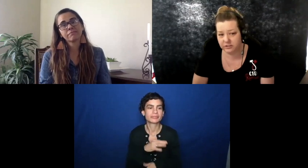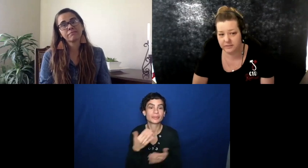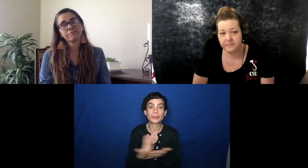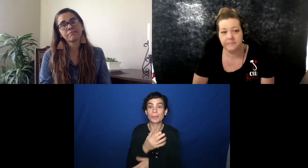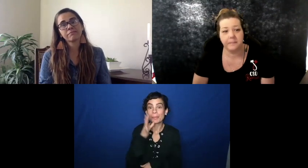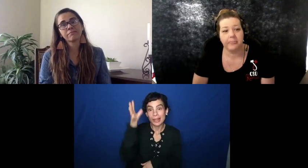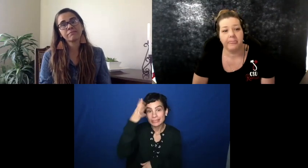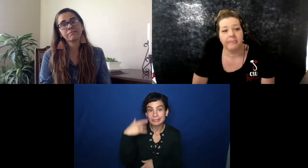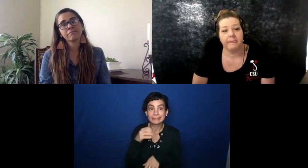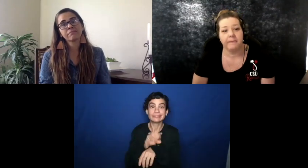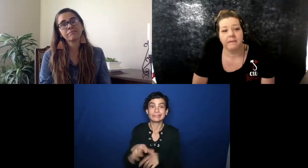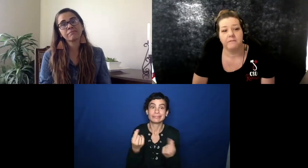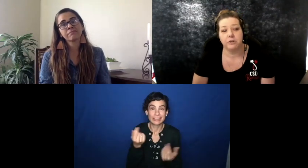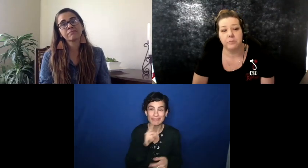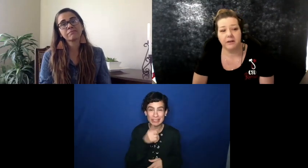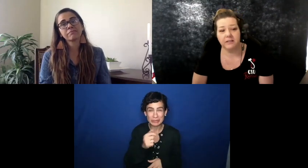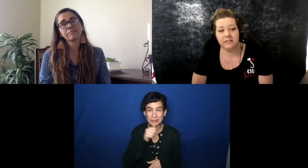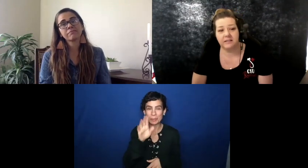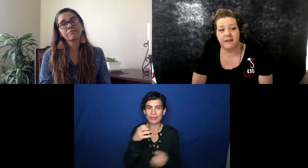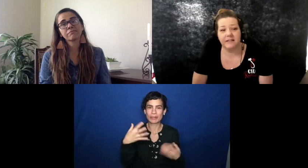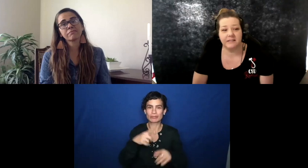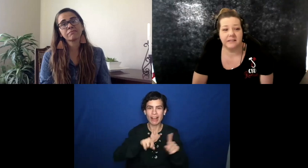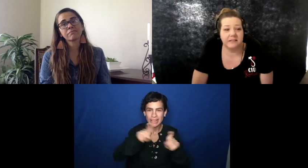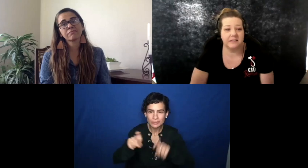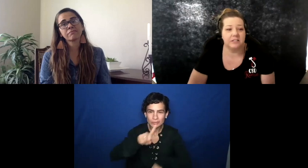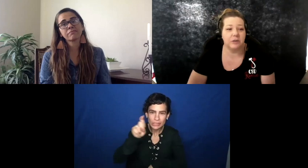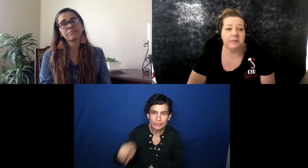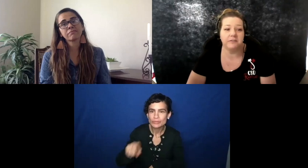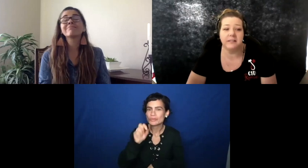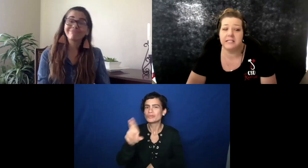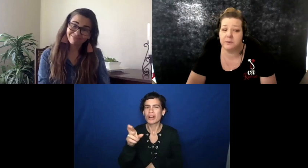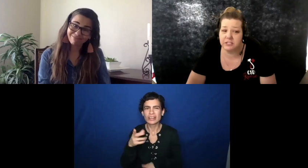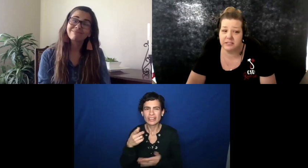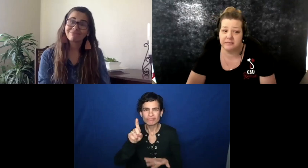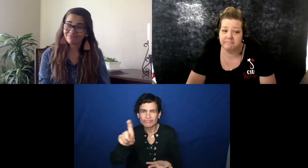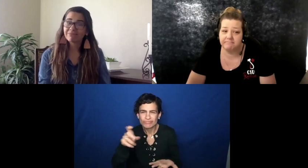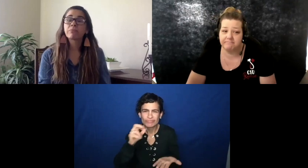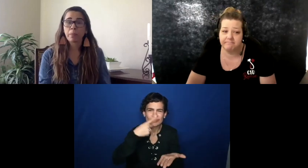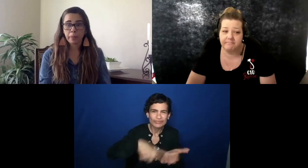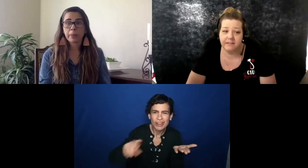teachers. For new parents, the advice is don't be afraid to ask questions.